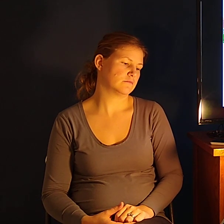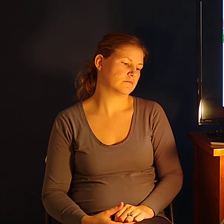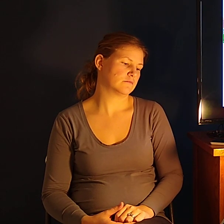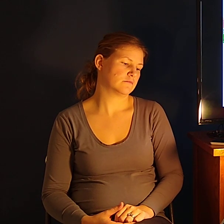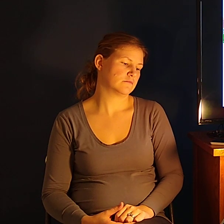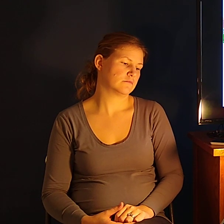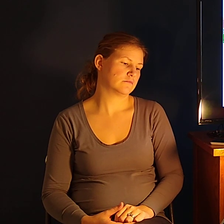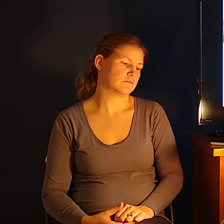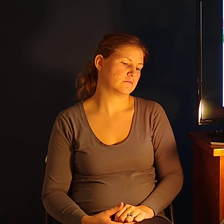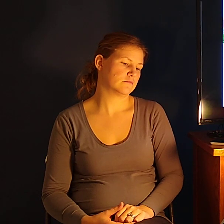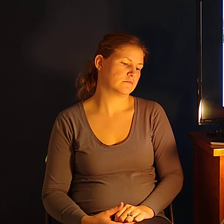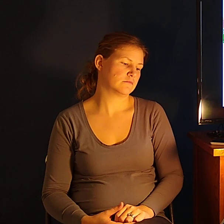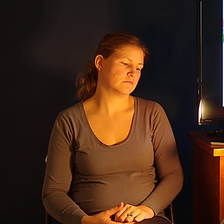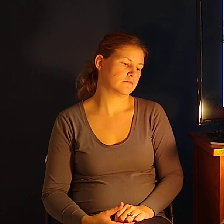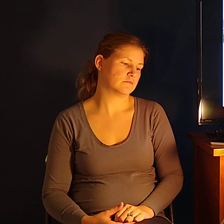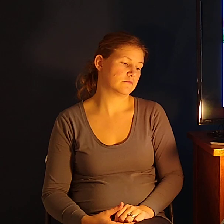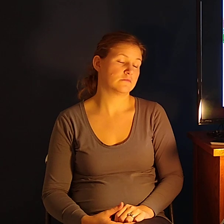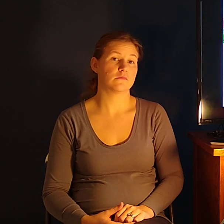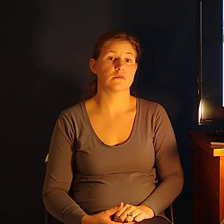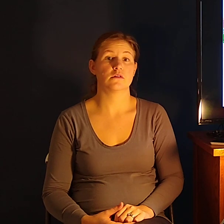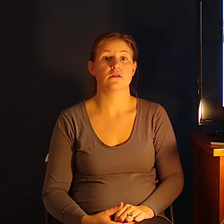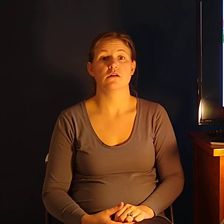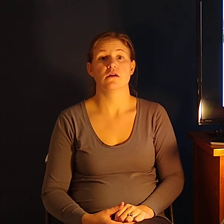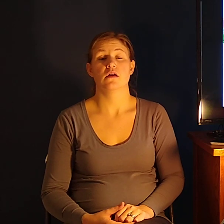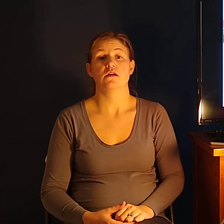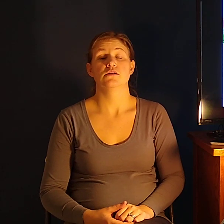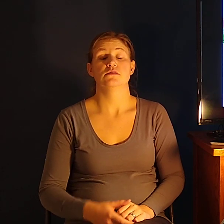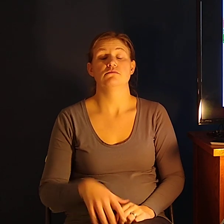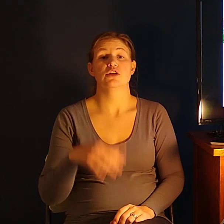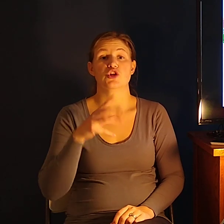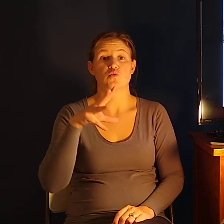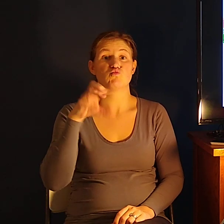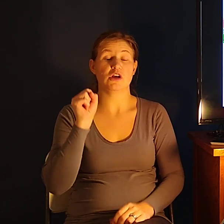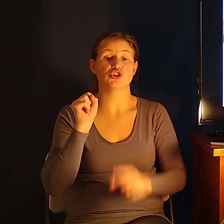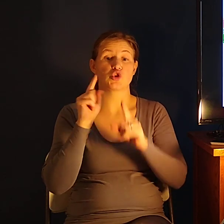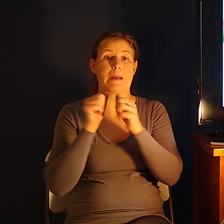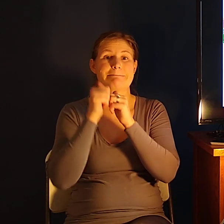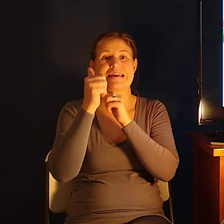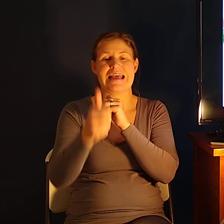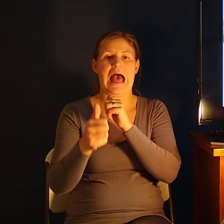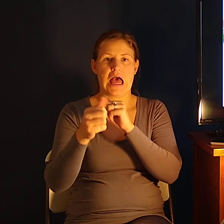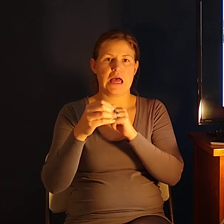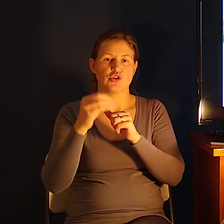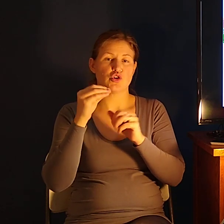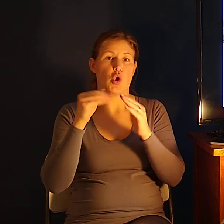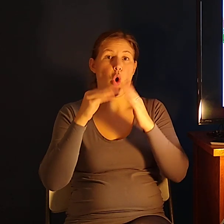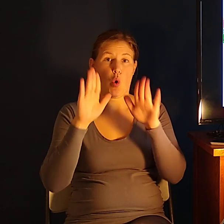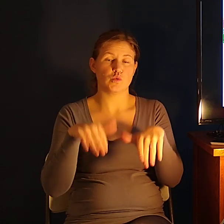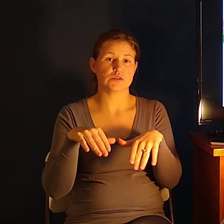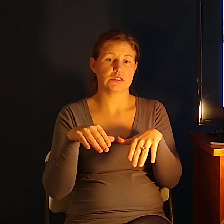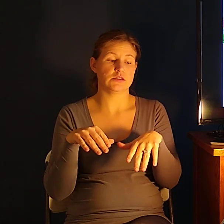Now he was going beyond residential homes and dealing with